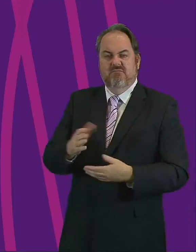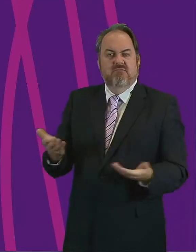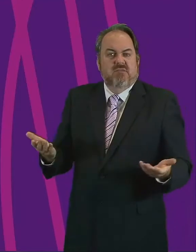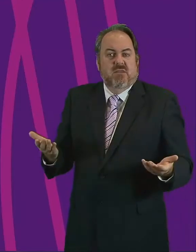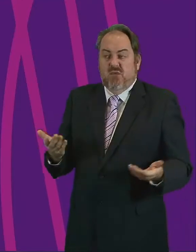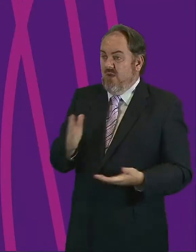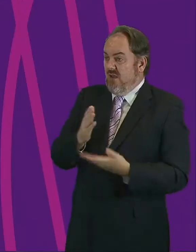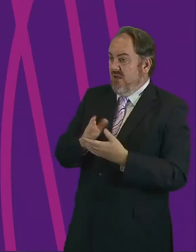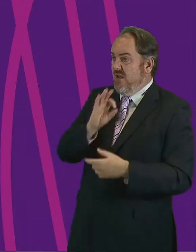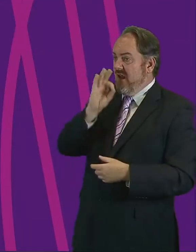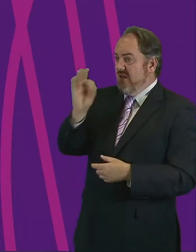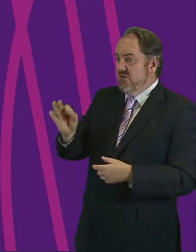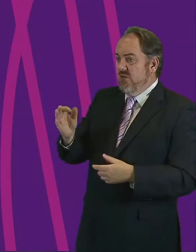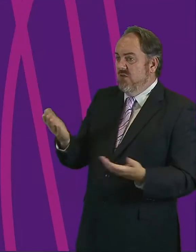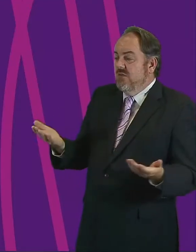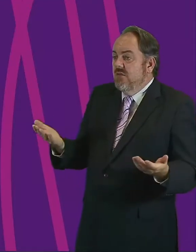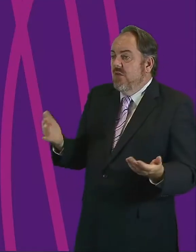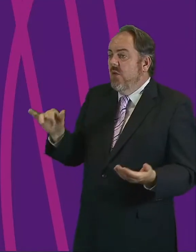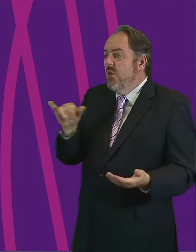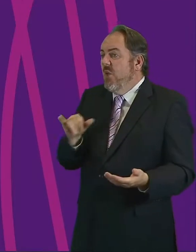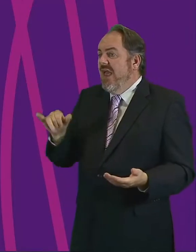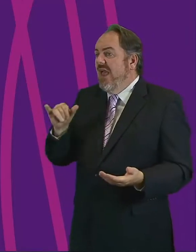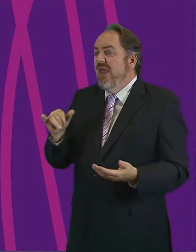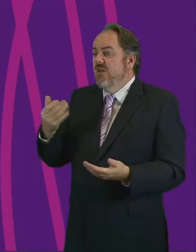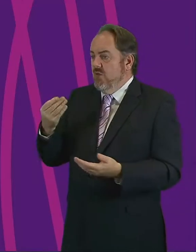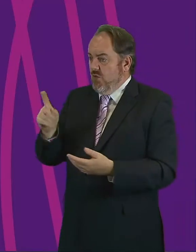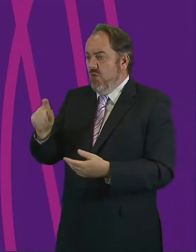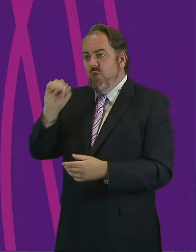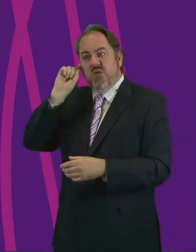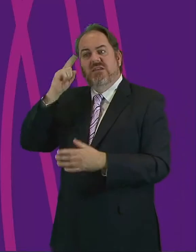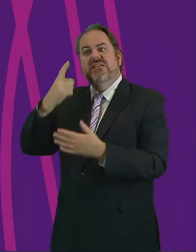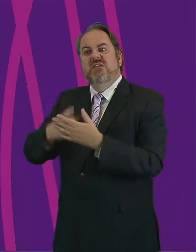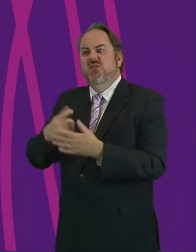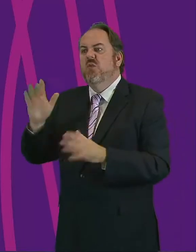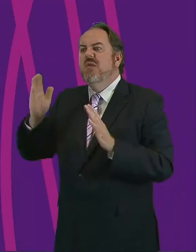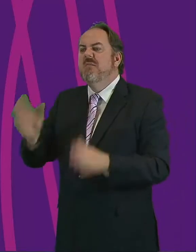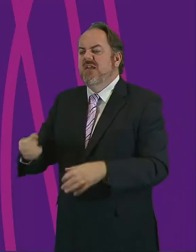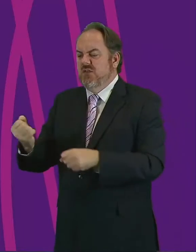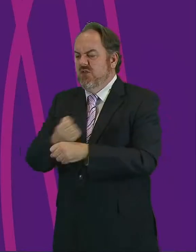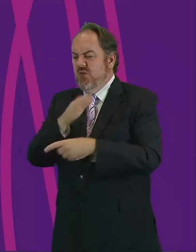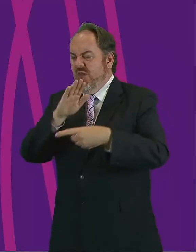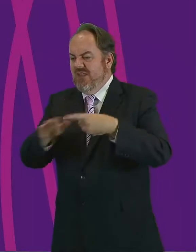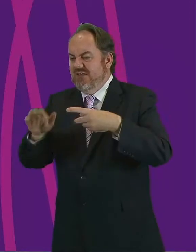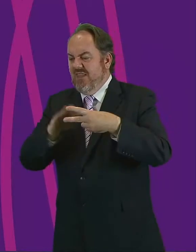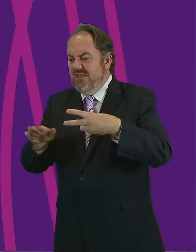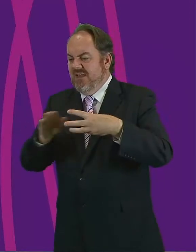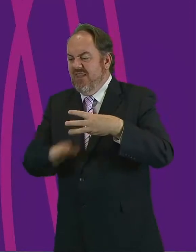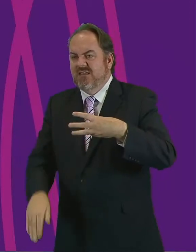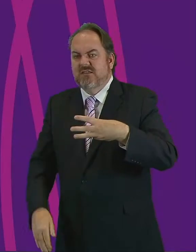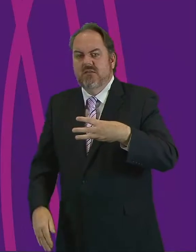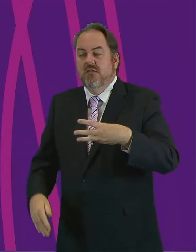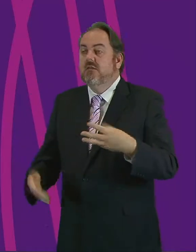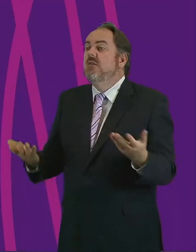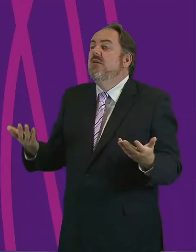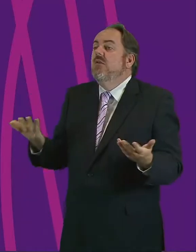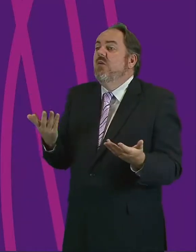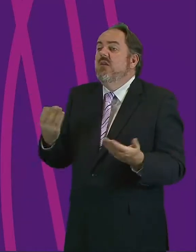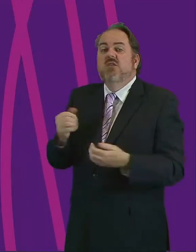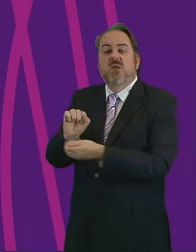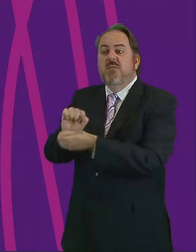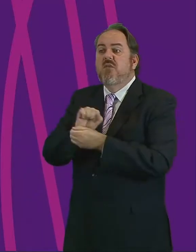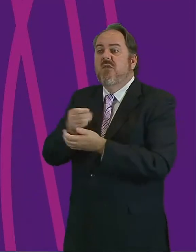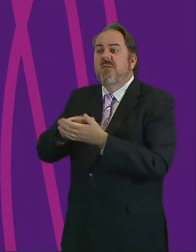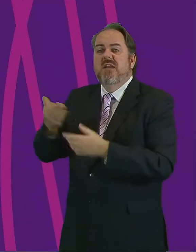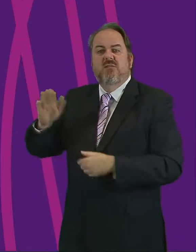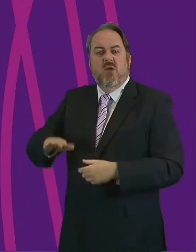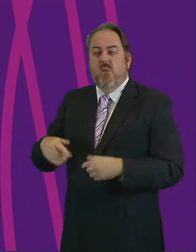know what part of the budget that money should come from, because we cannot borrow revenue in order to extend those